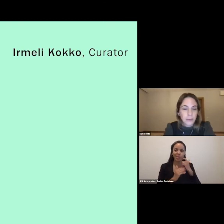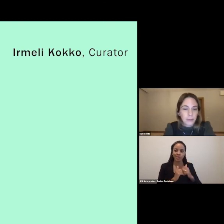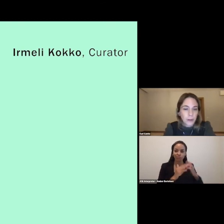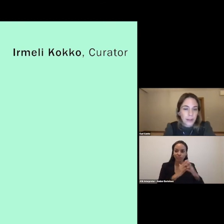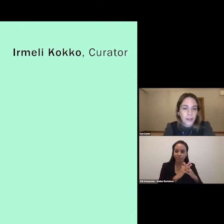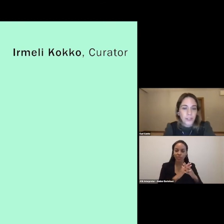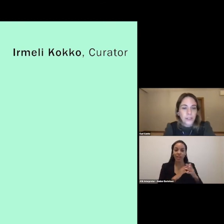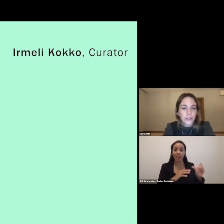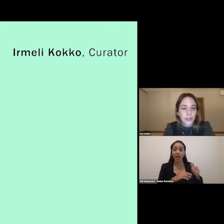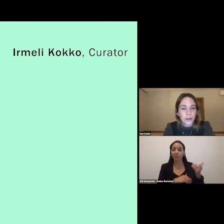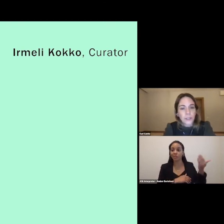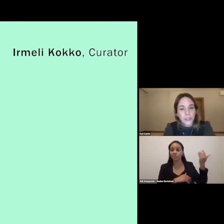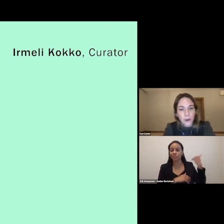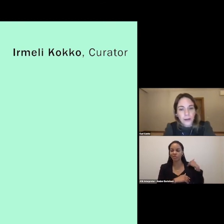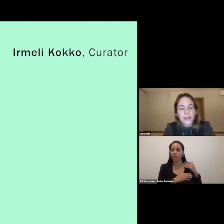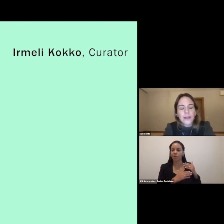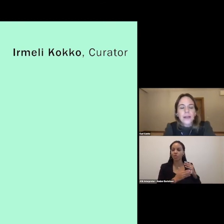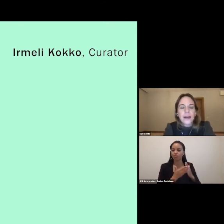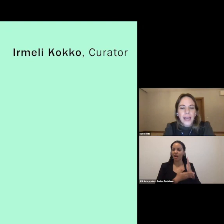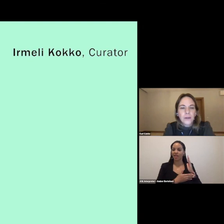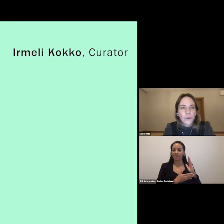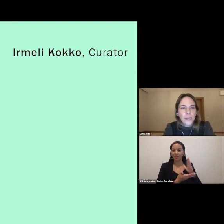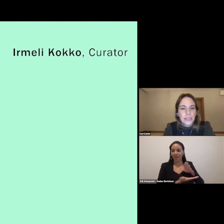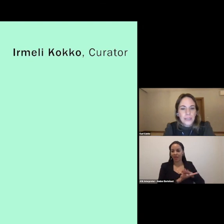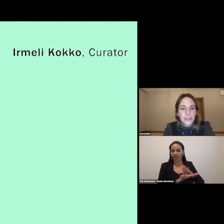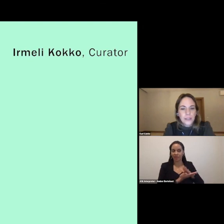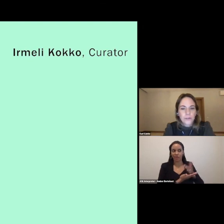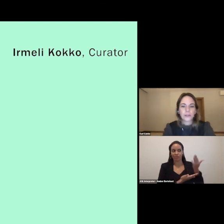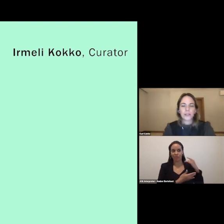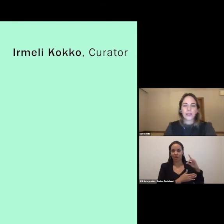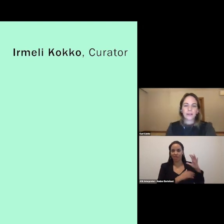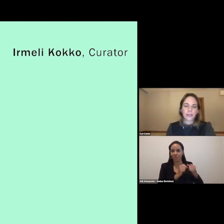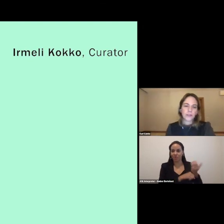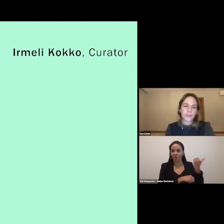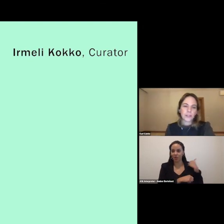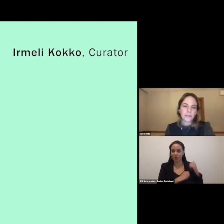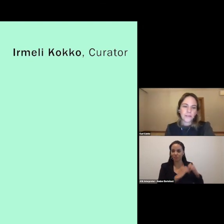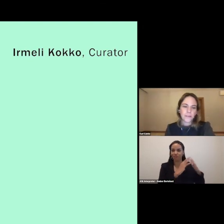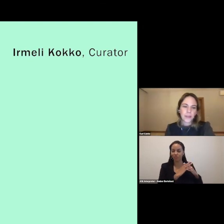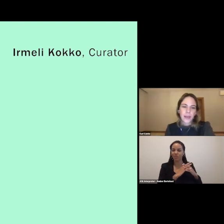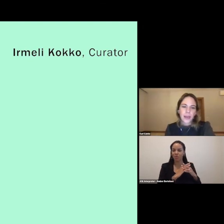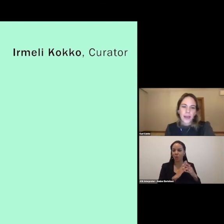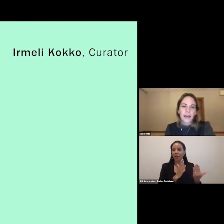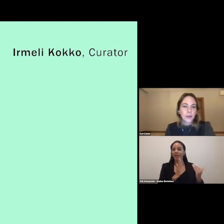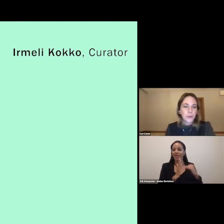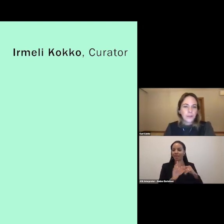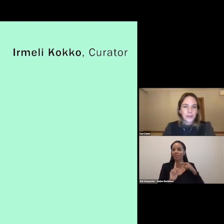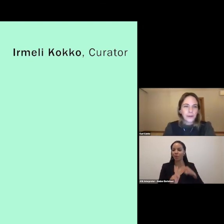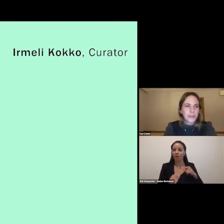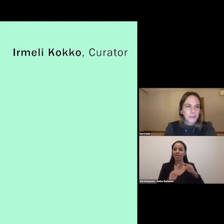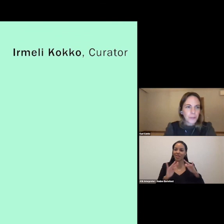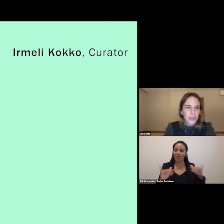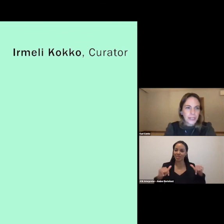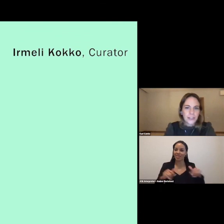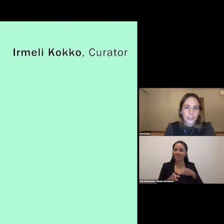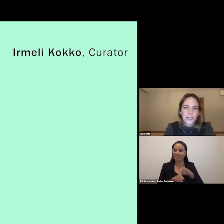Rijks Academy more than 100 years ago, and so on. Again, pointing to the diversity of this field. I've had a preview of